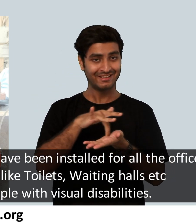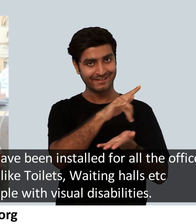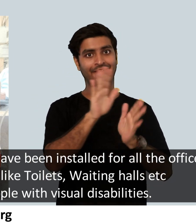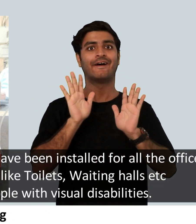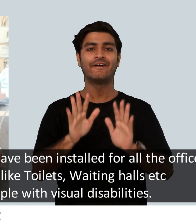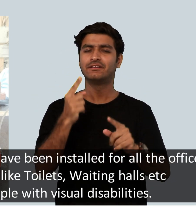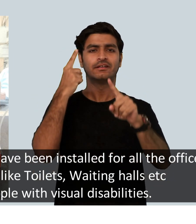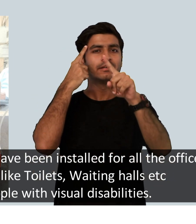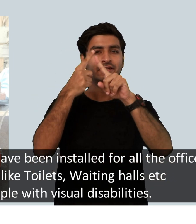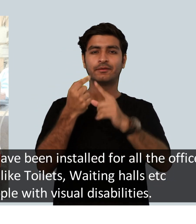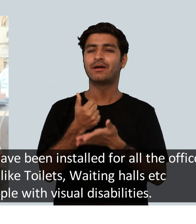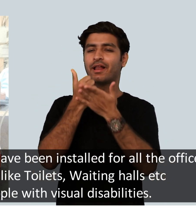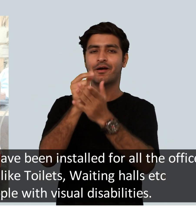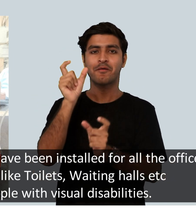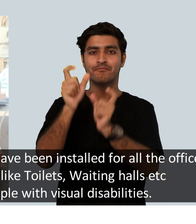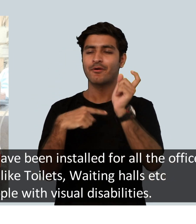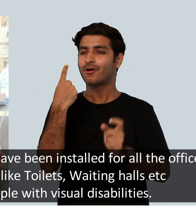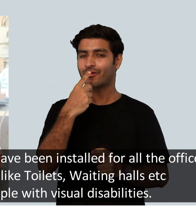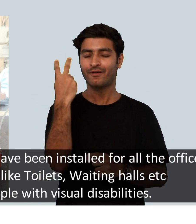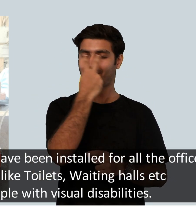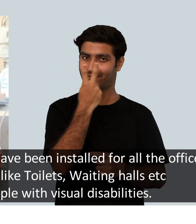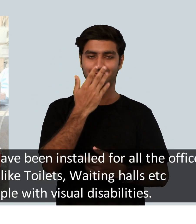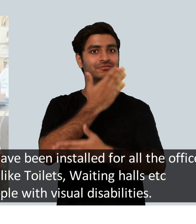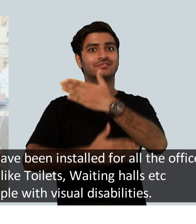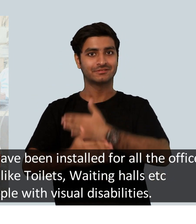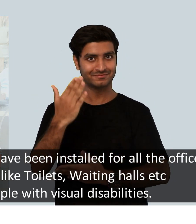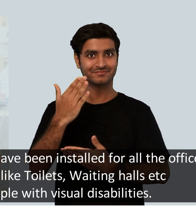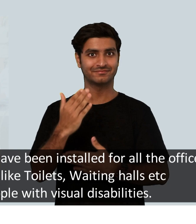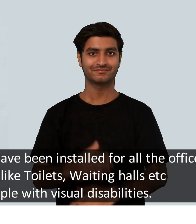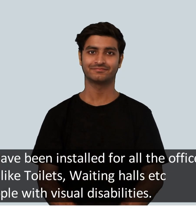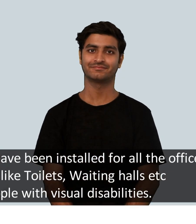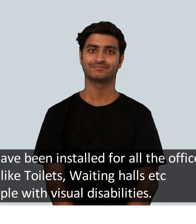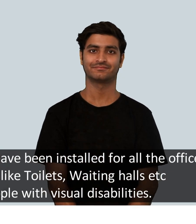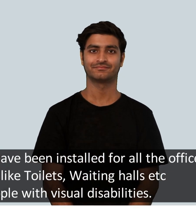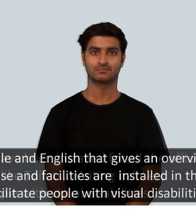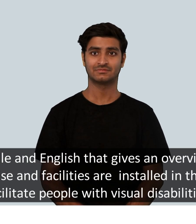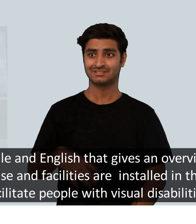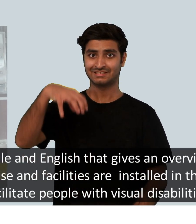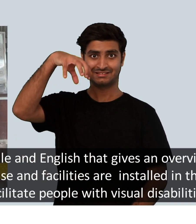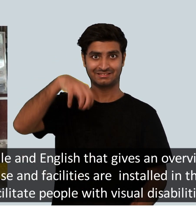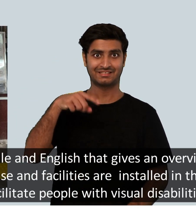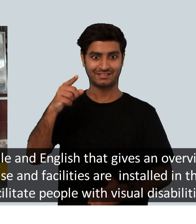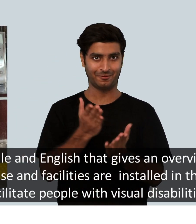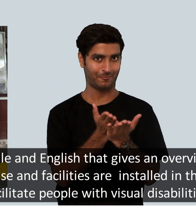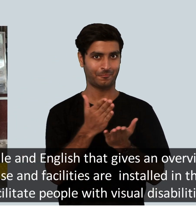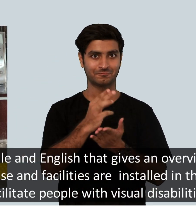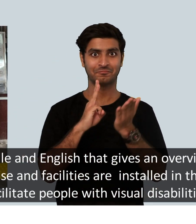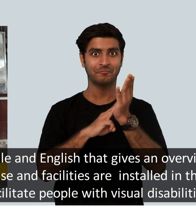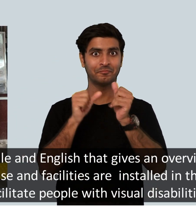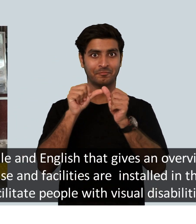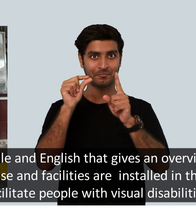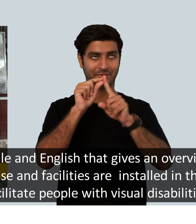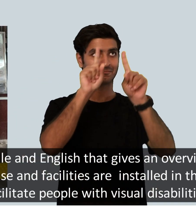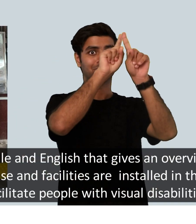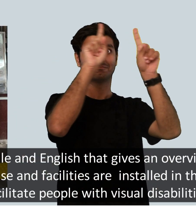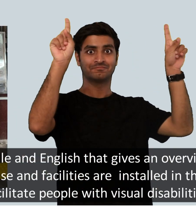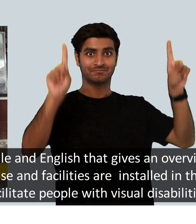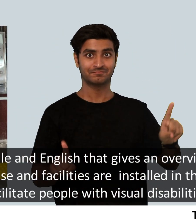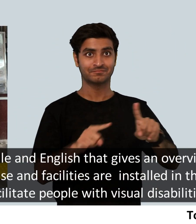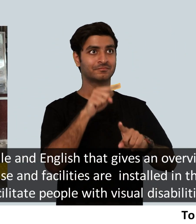halls, etc. to help people with visual disabilities. A station map in Braille and English